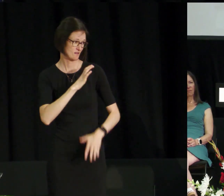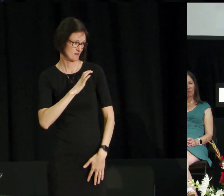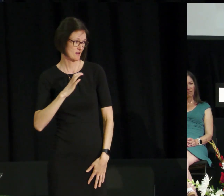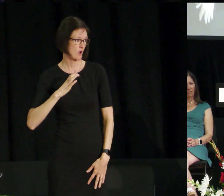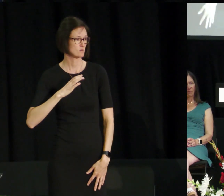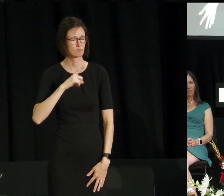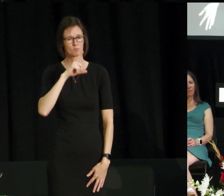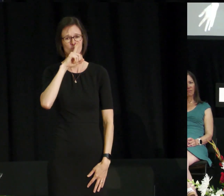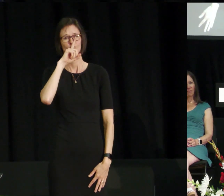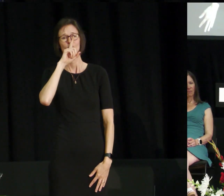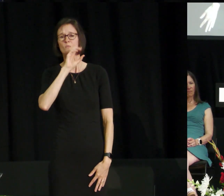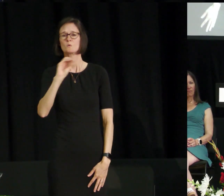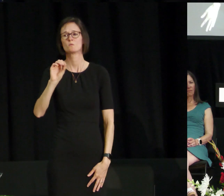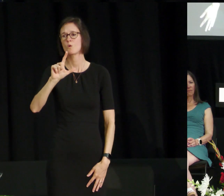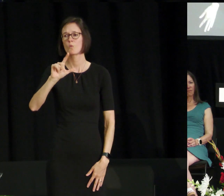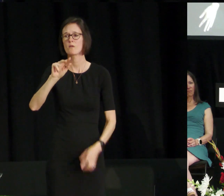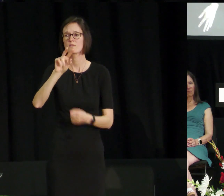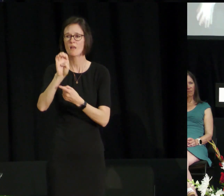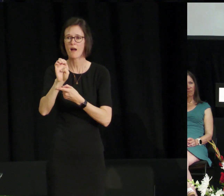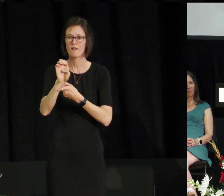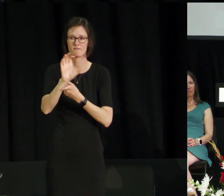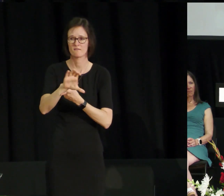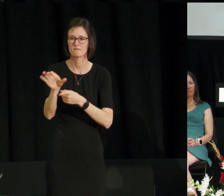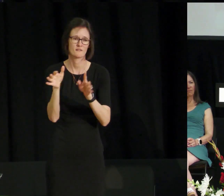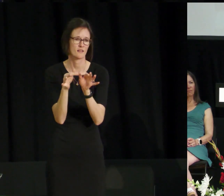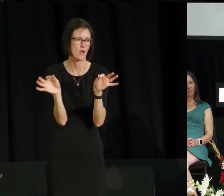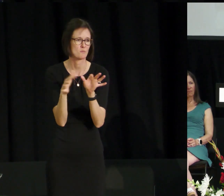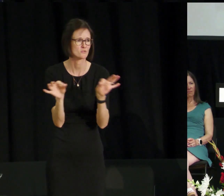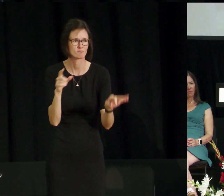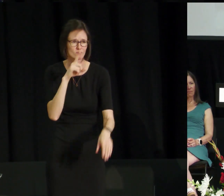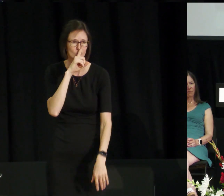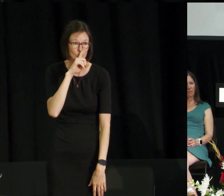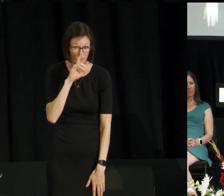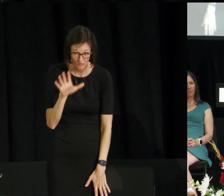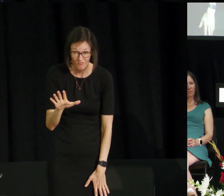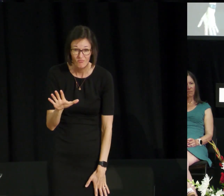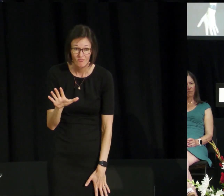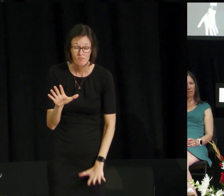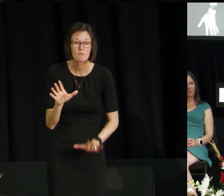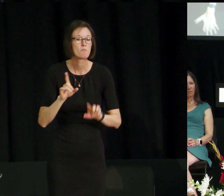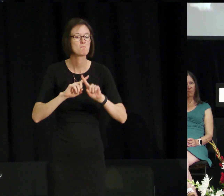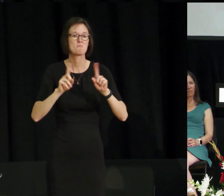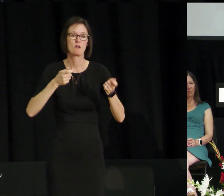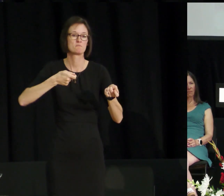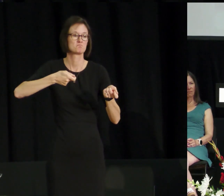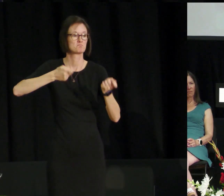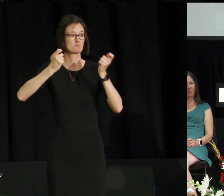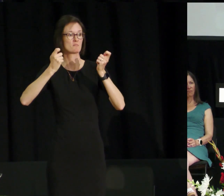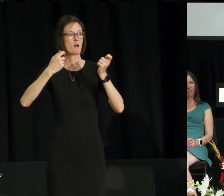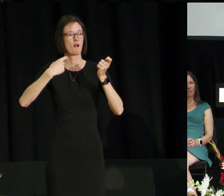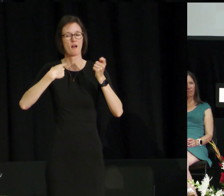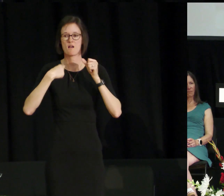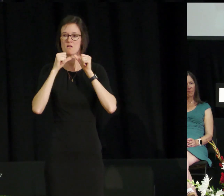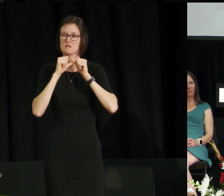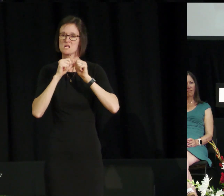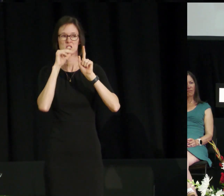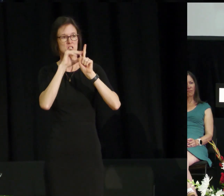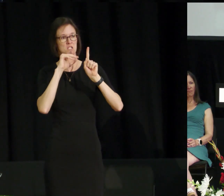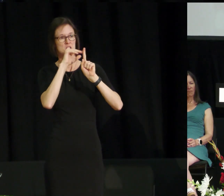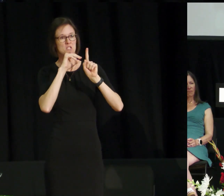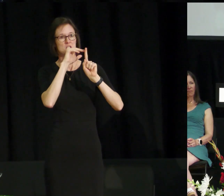And we were able To attain that I've been a constant voice Our city hall Has become Much more